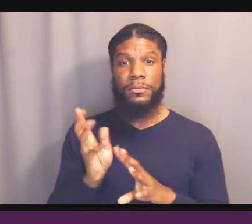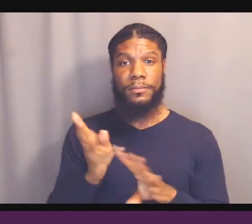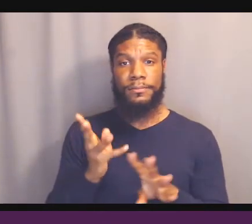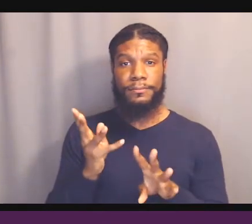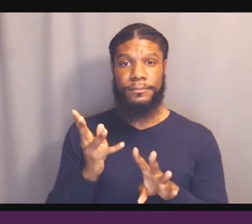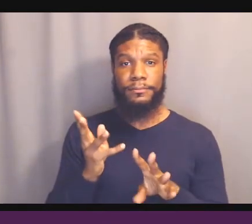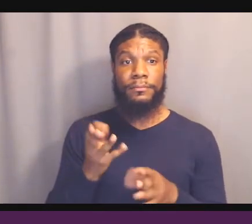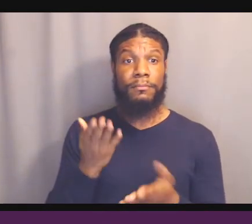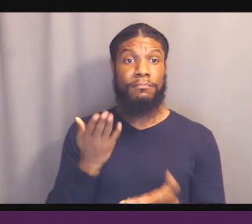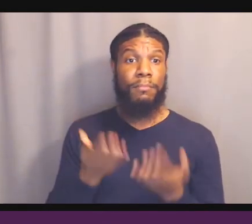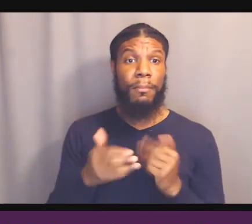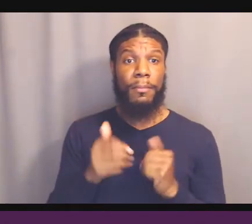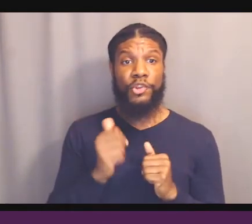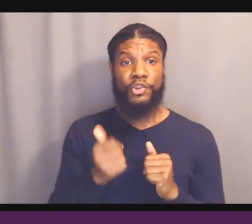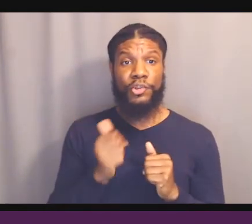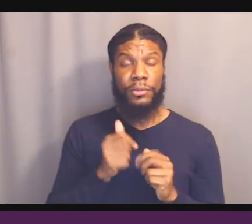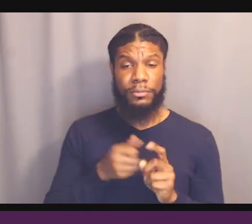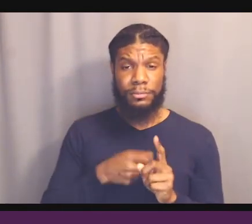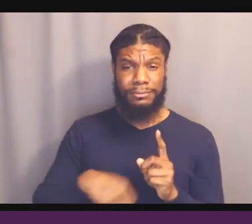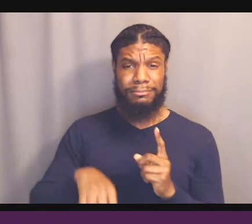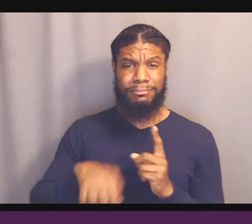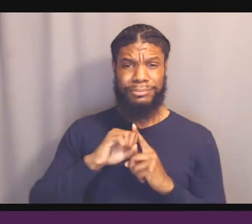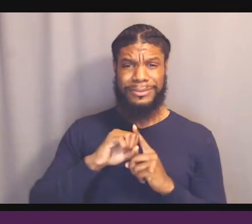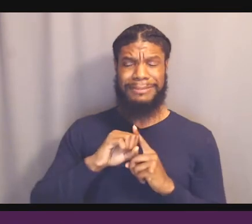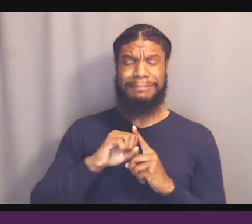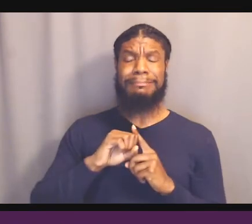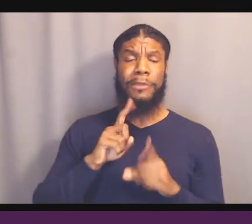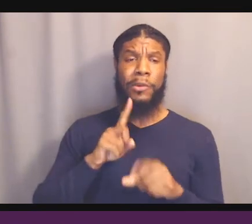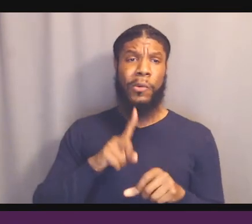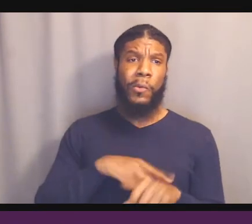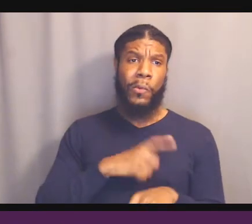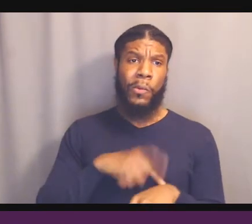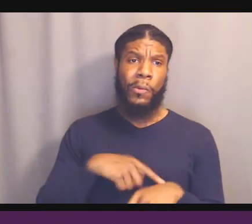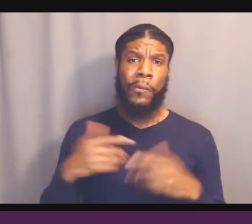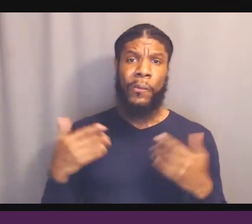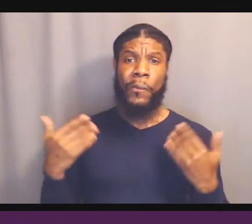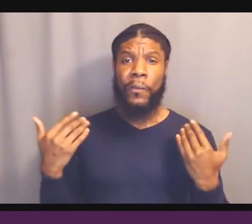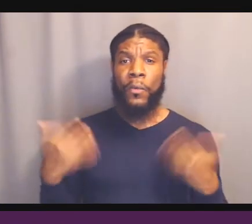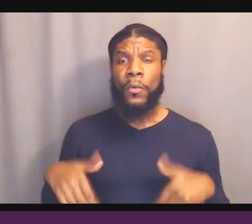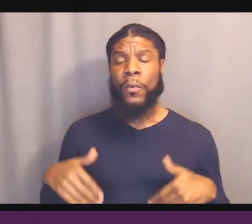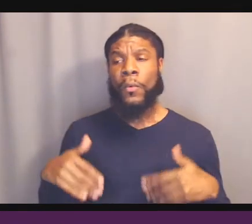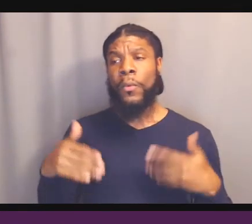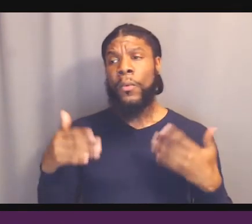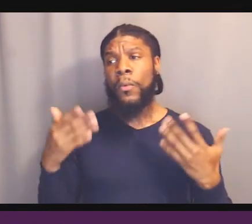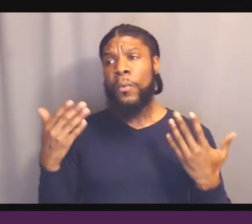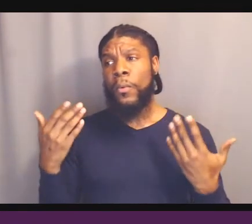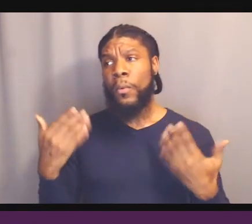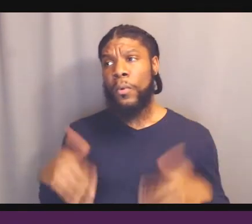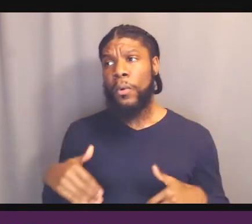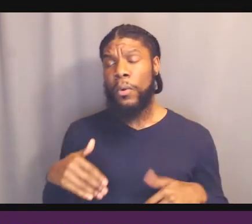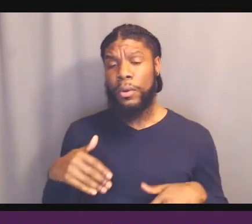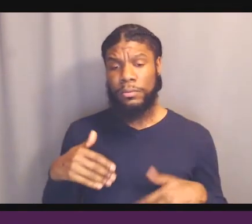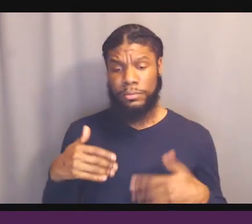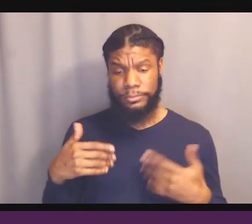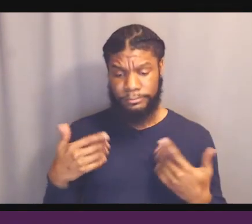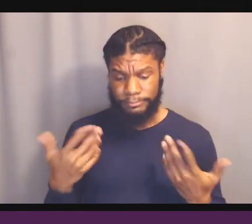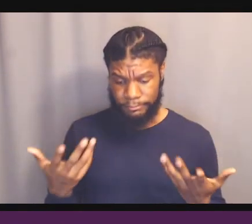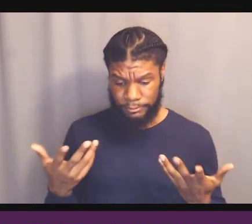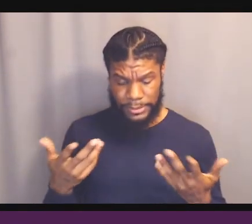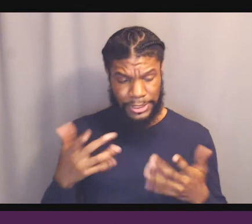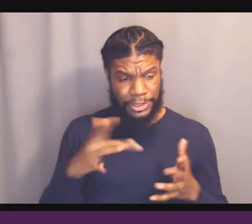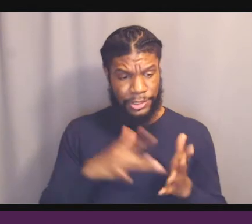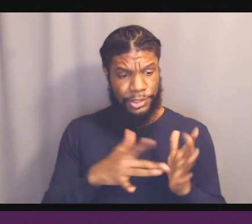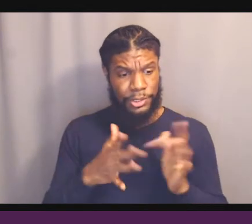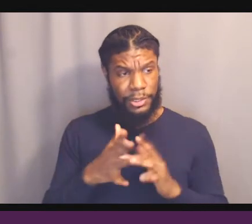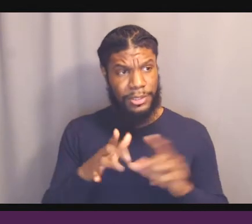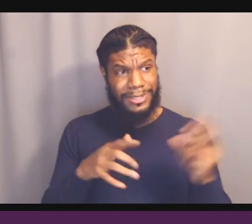so burdened by whatever you've been going through that you don't know the Jesus that sees